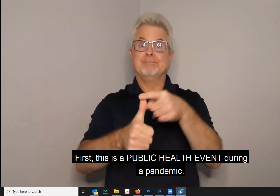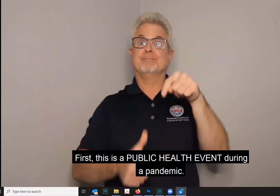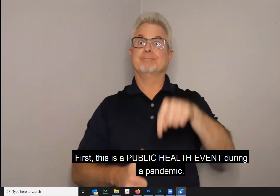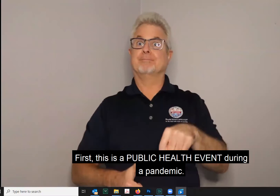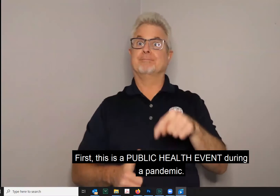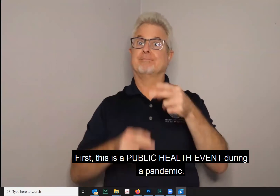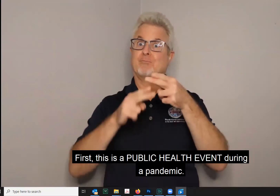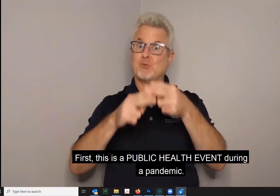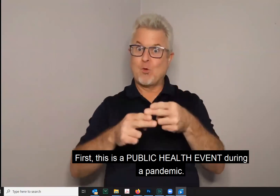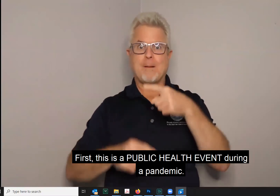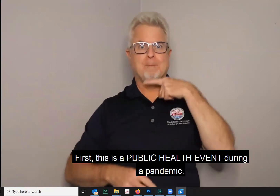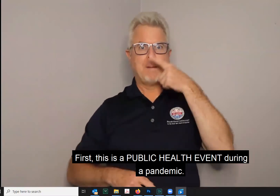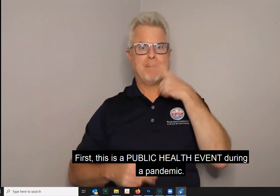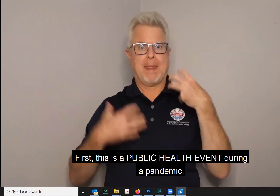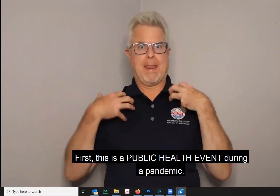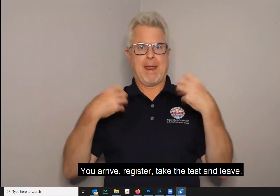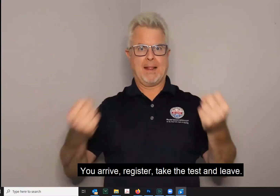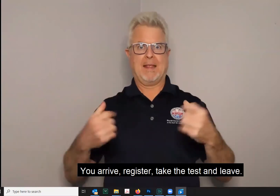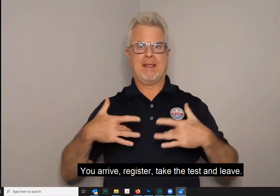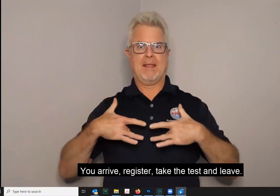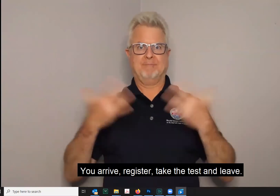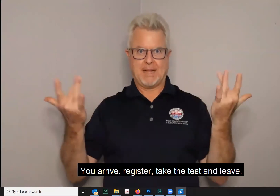First of all, this is a public health event.